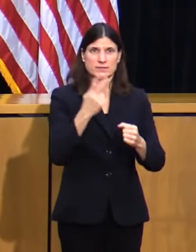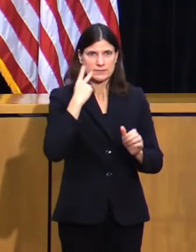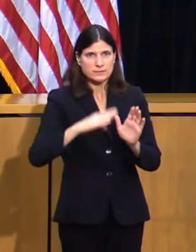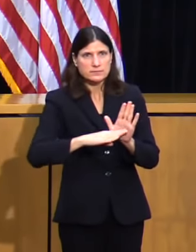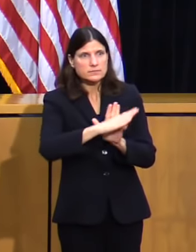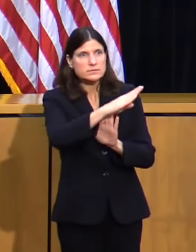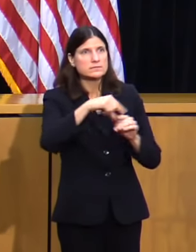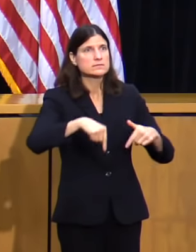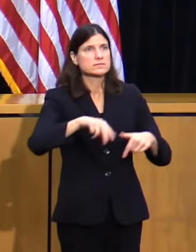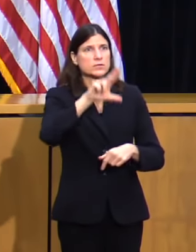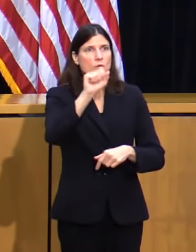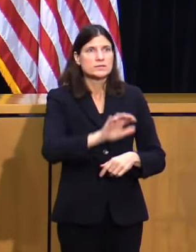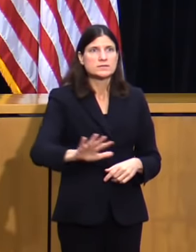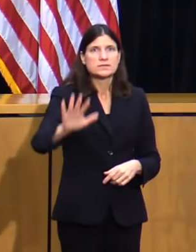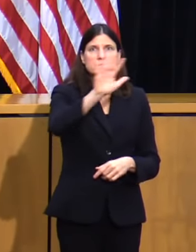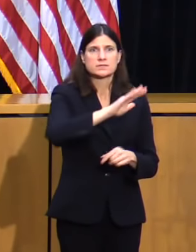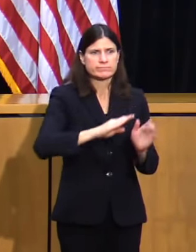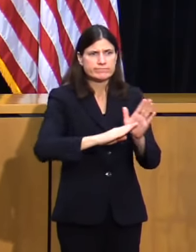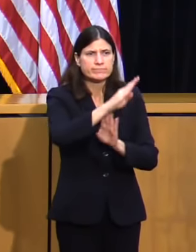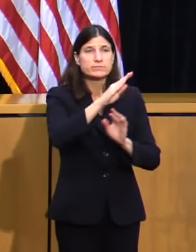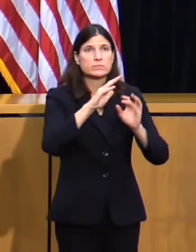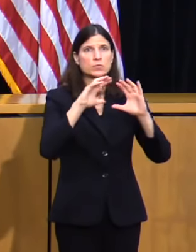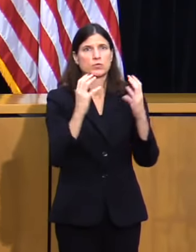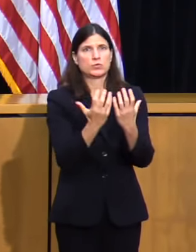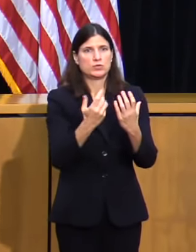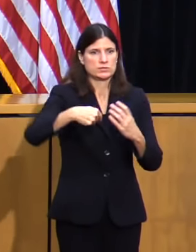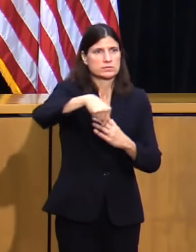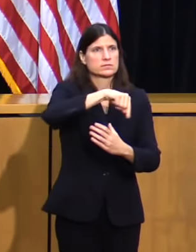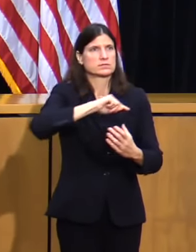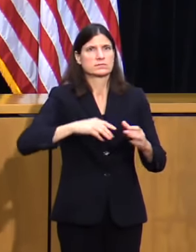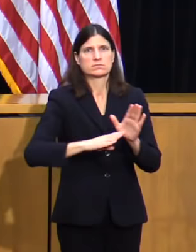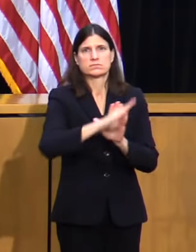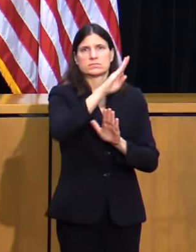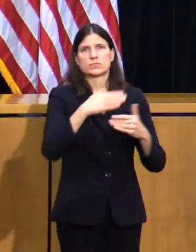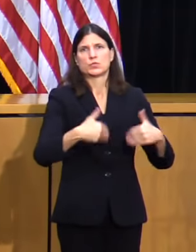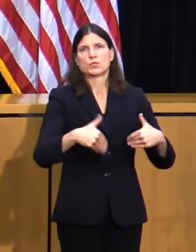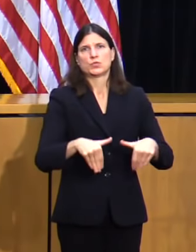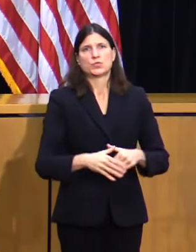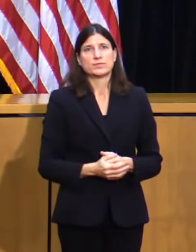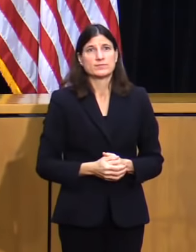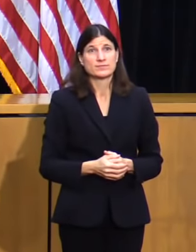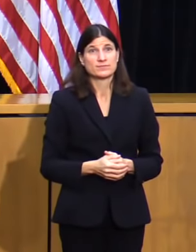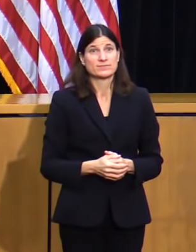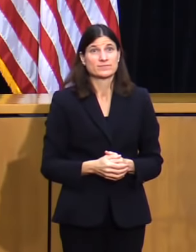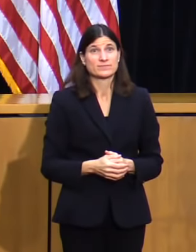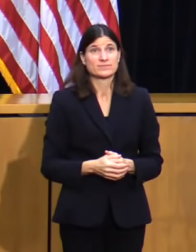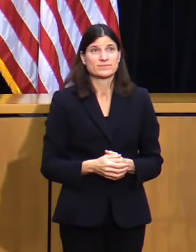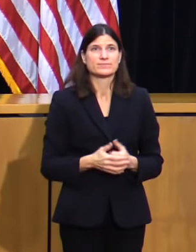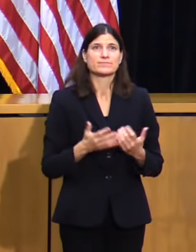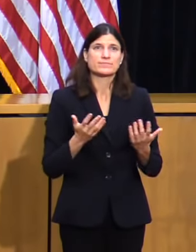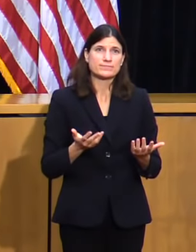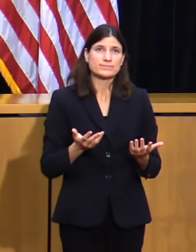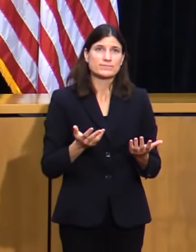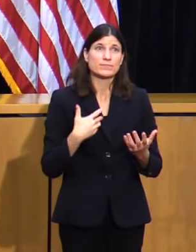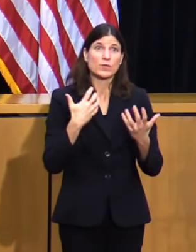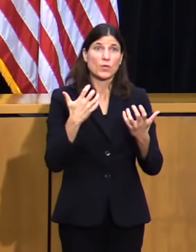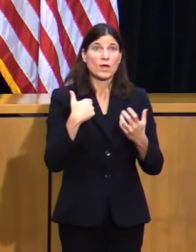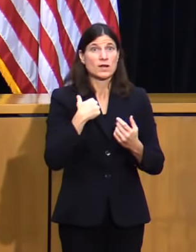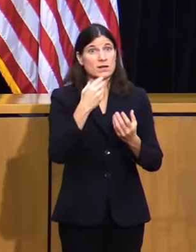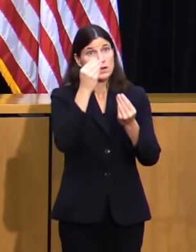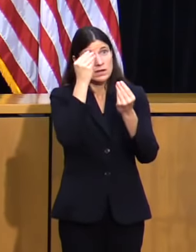And in many respects, it's a big part of where the greatest opportunity we all have as individuals